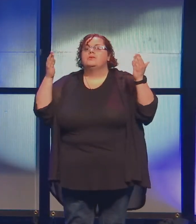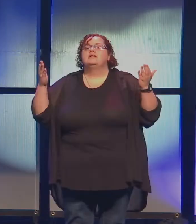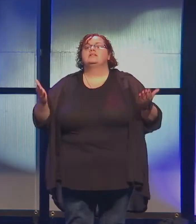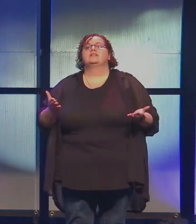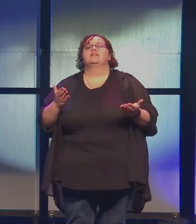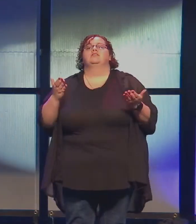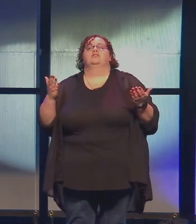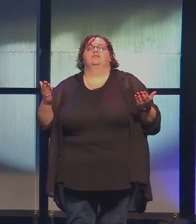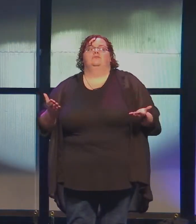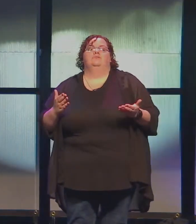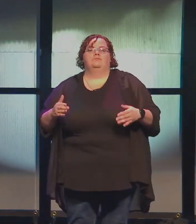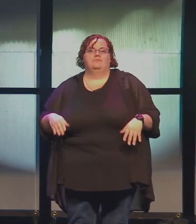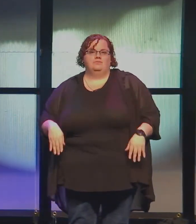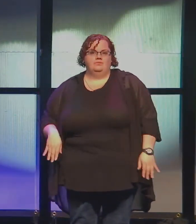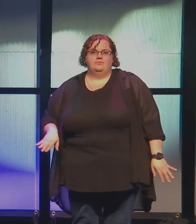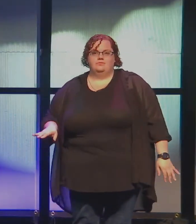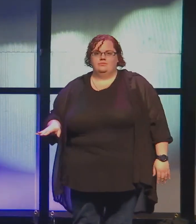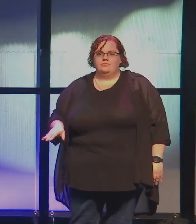here.